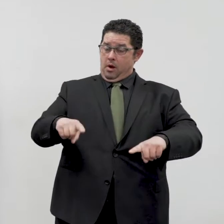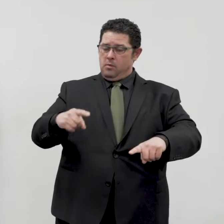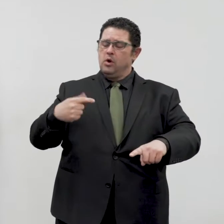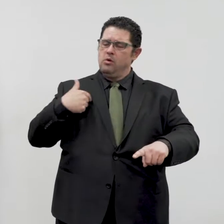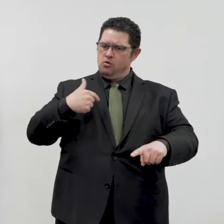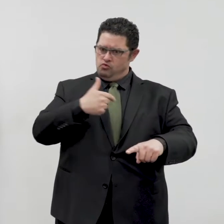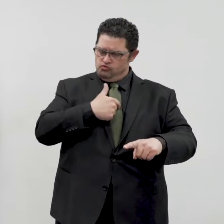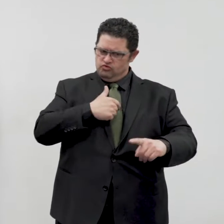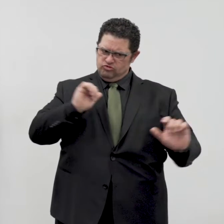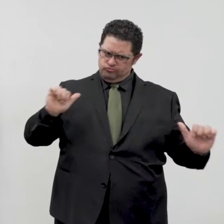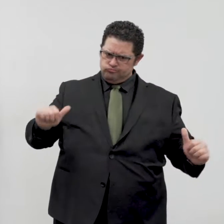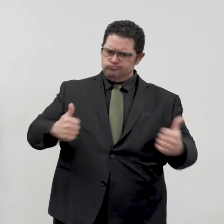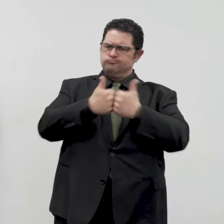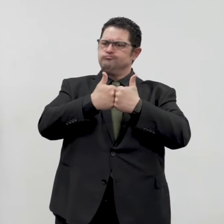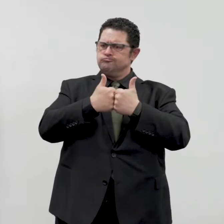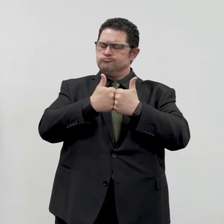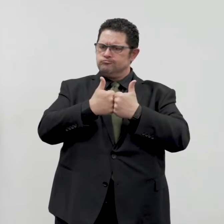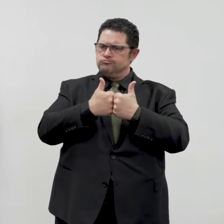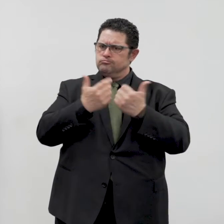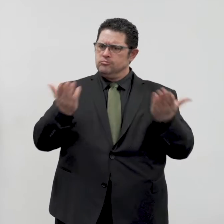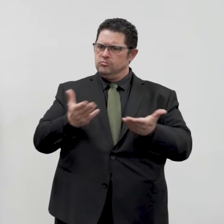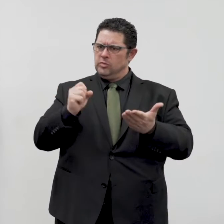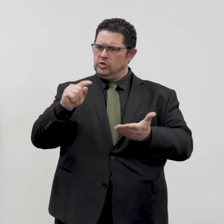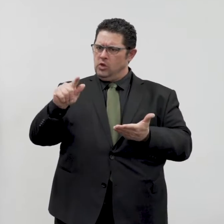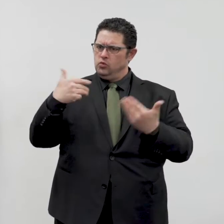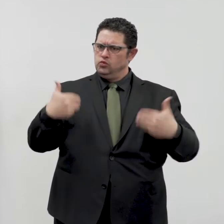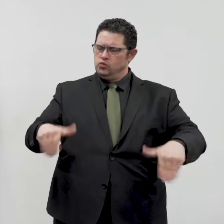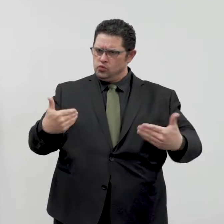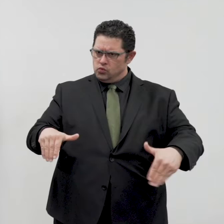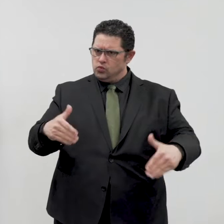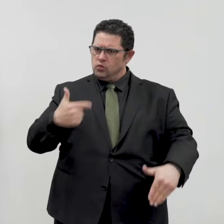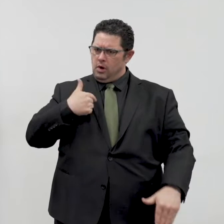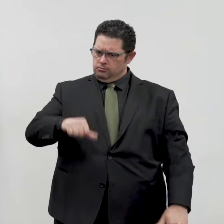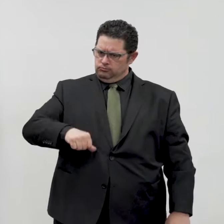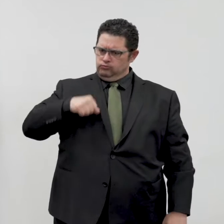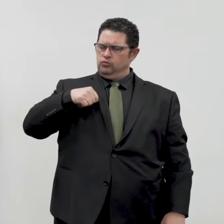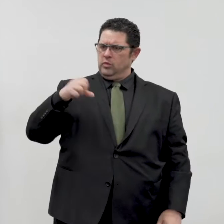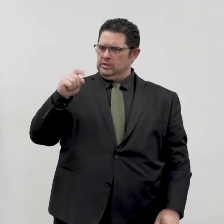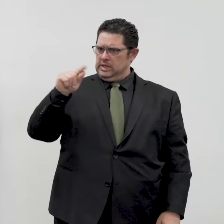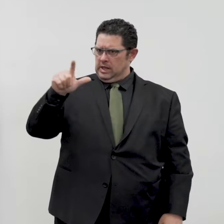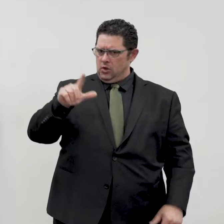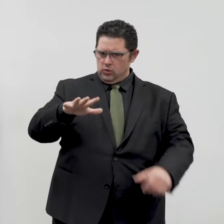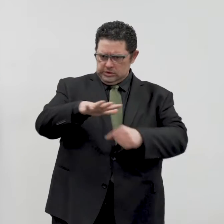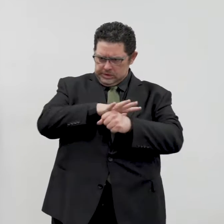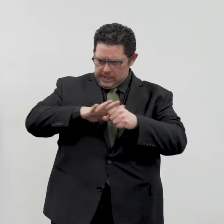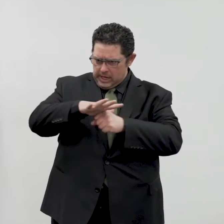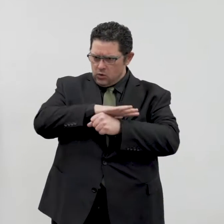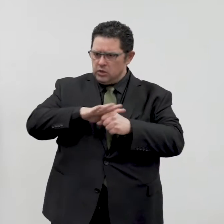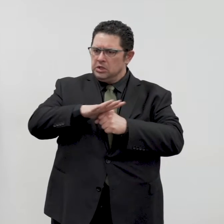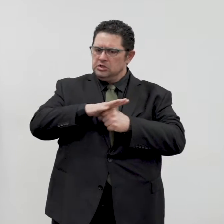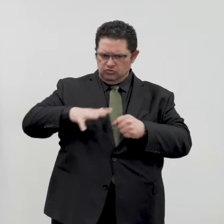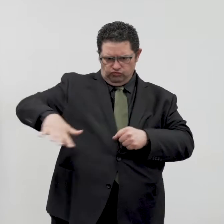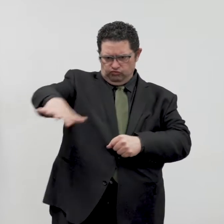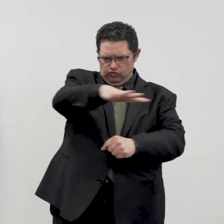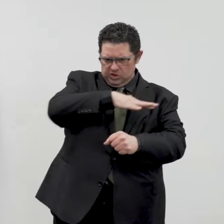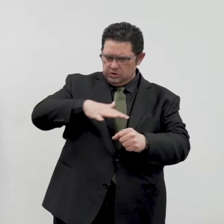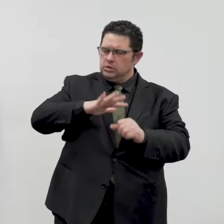community. And I just want to say that I'm really proud of St. Louis County and the St. Louis region for how far we have come.